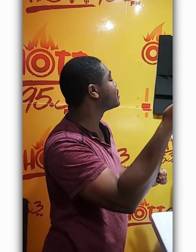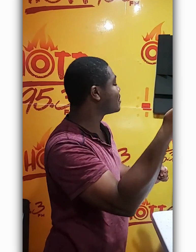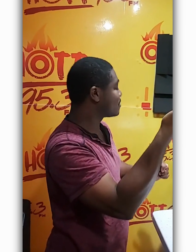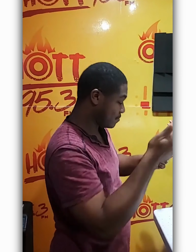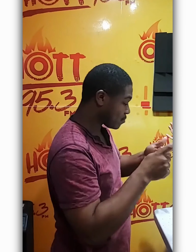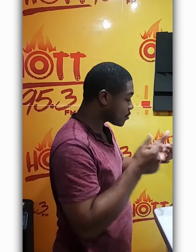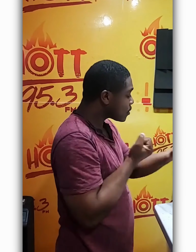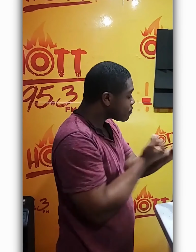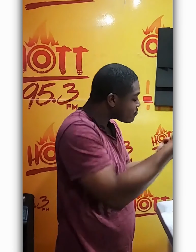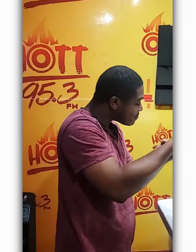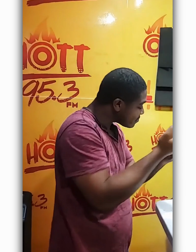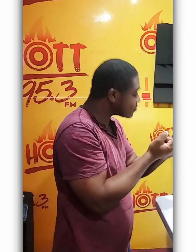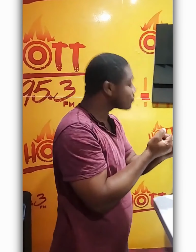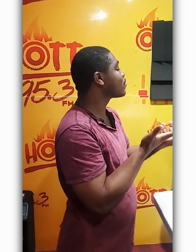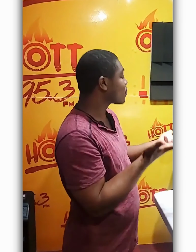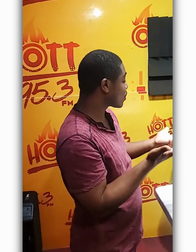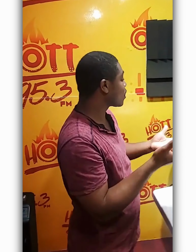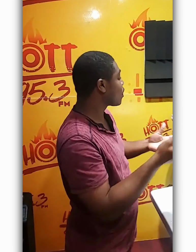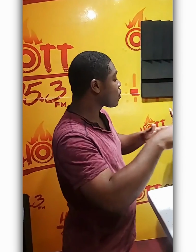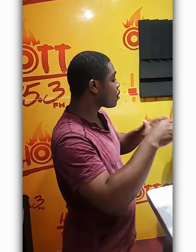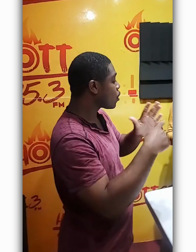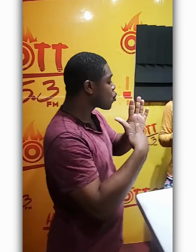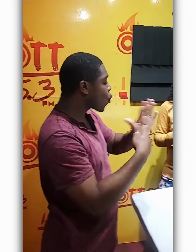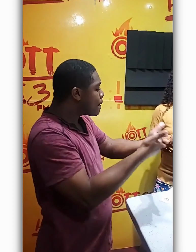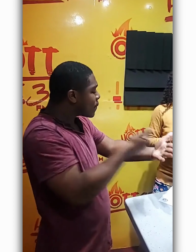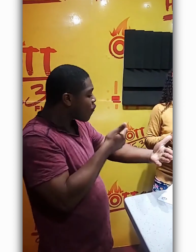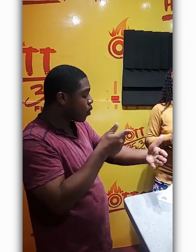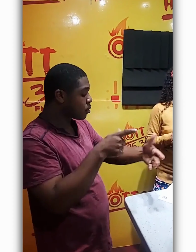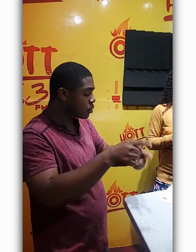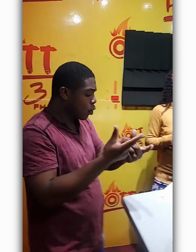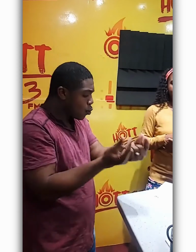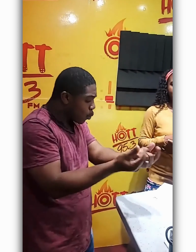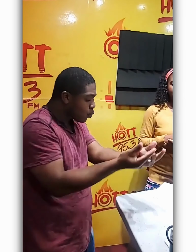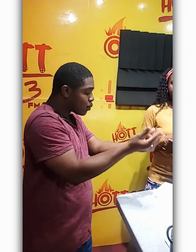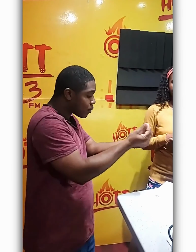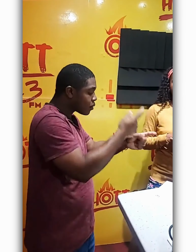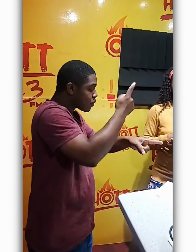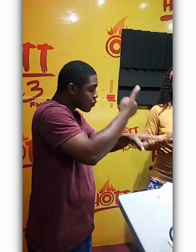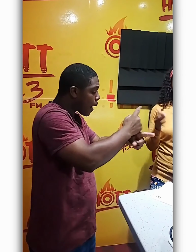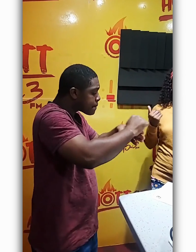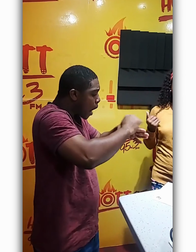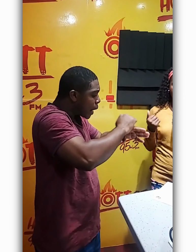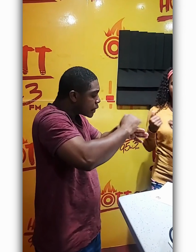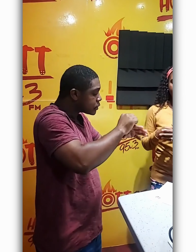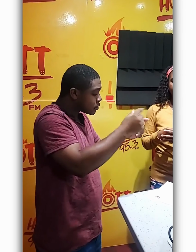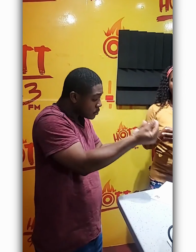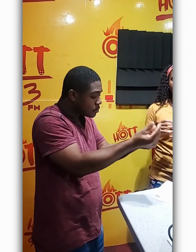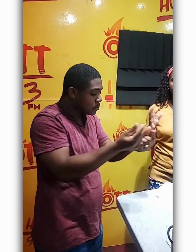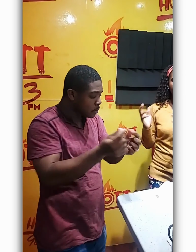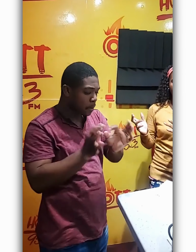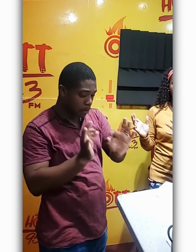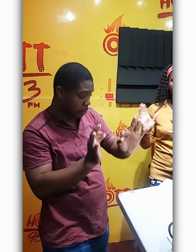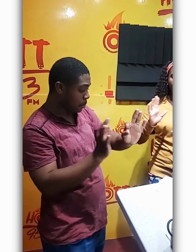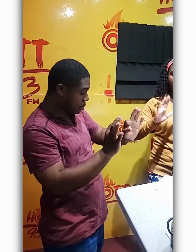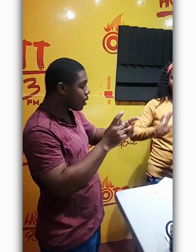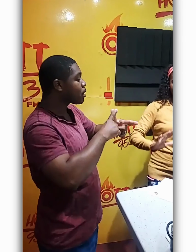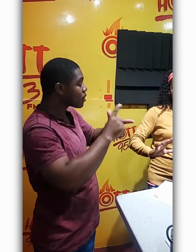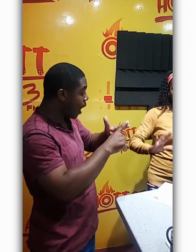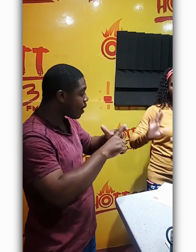tried our best, supported one another. Yes. And before. Mhm. They showed us what to do, practice our